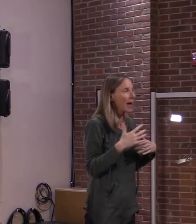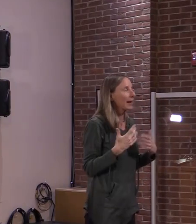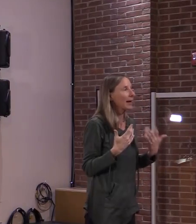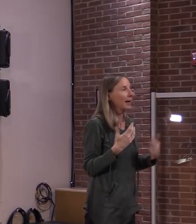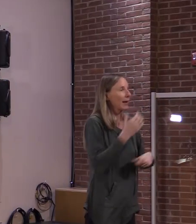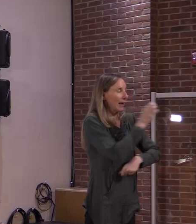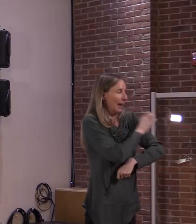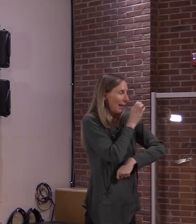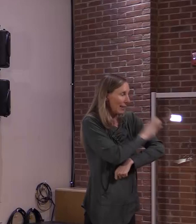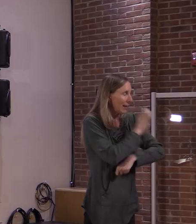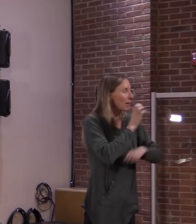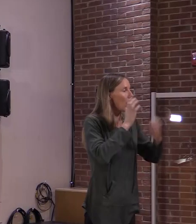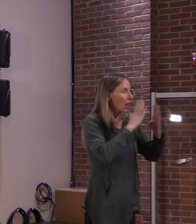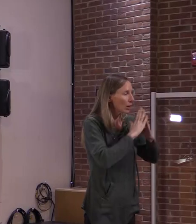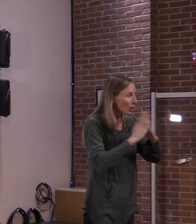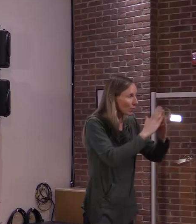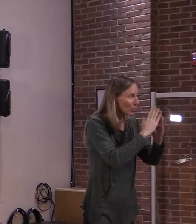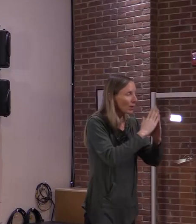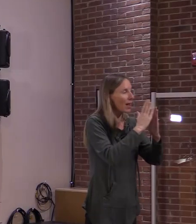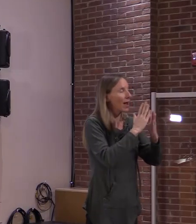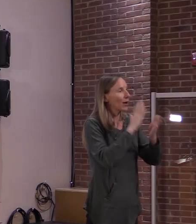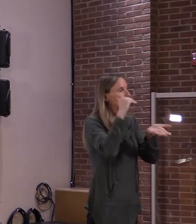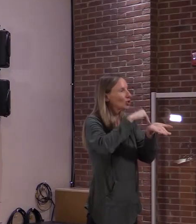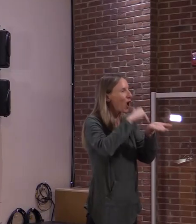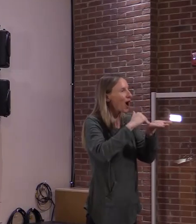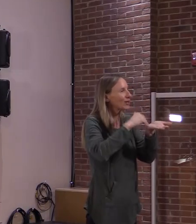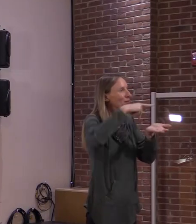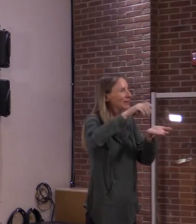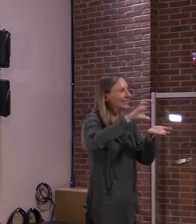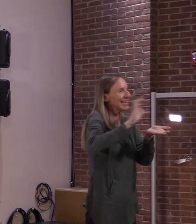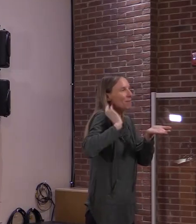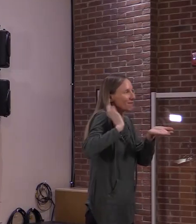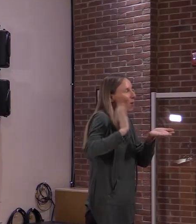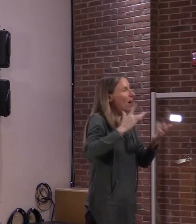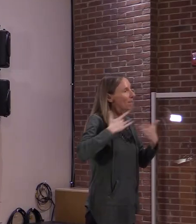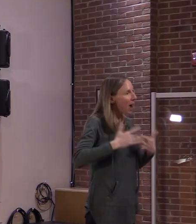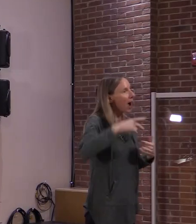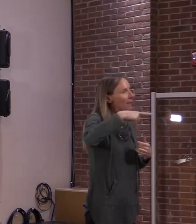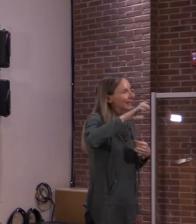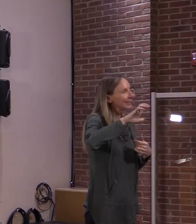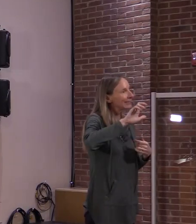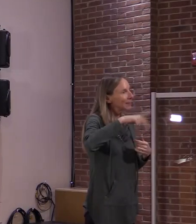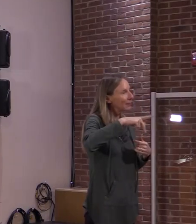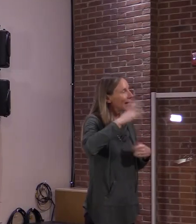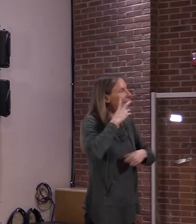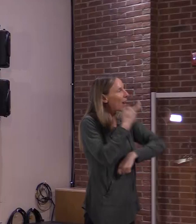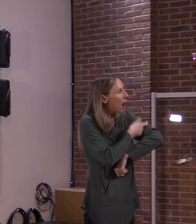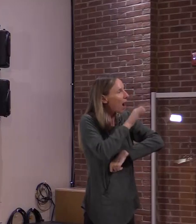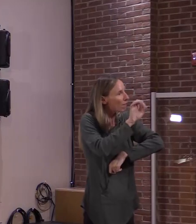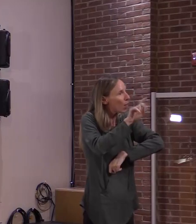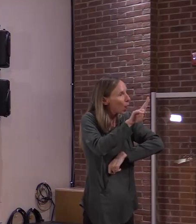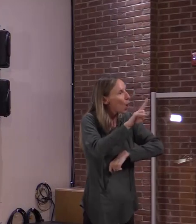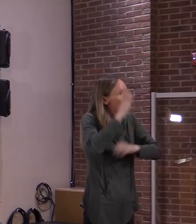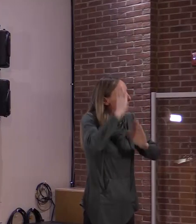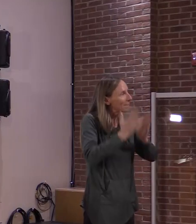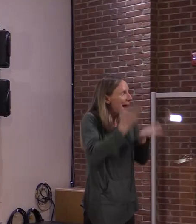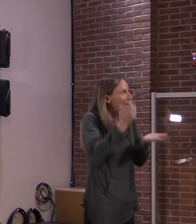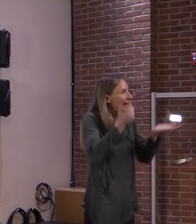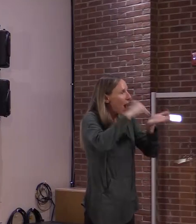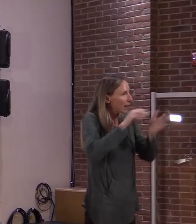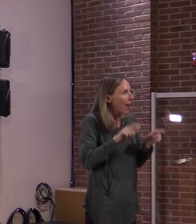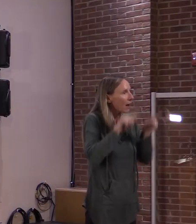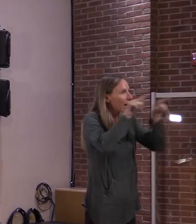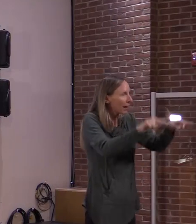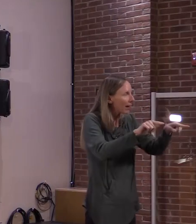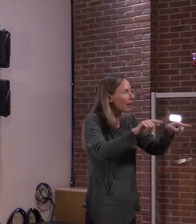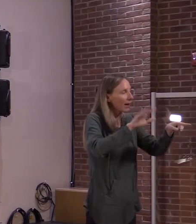the primary care community, that traditionally delivers vaccines has more opportunity to do that. Some of that will depend on